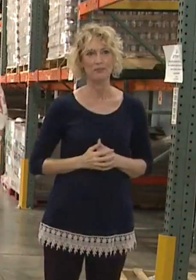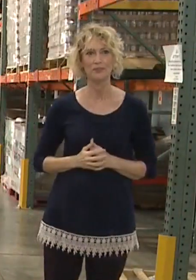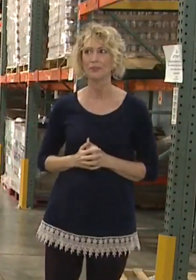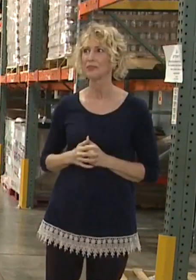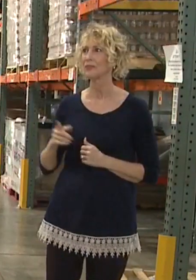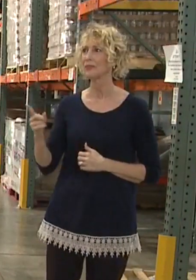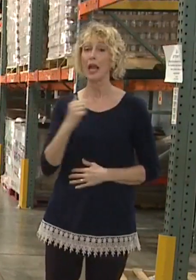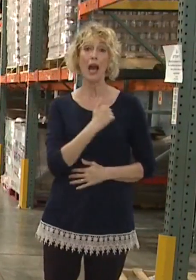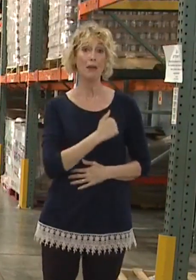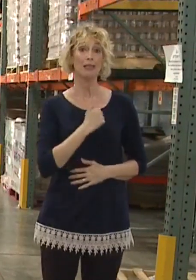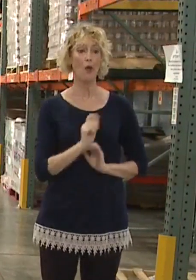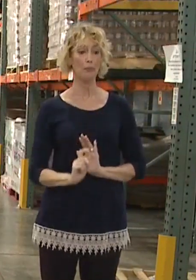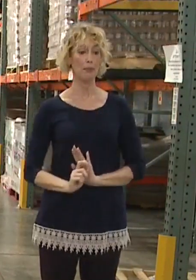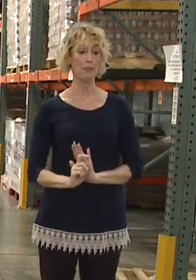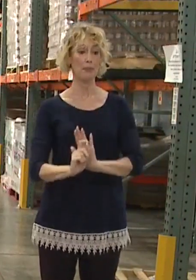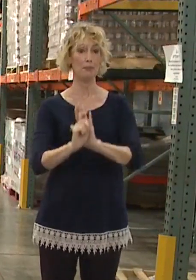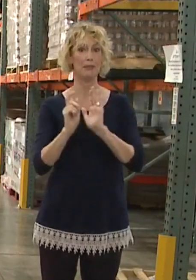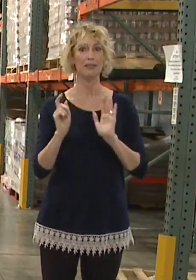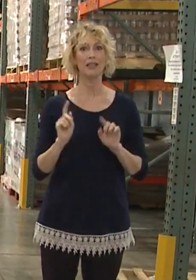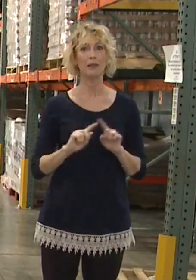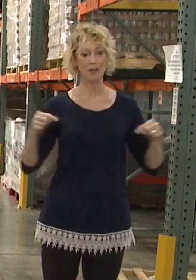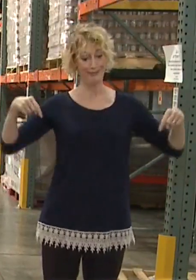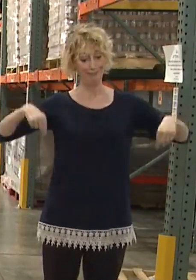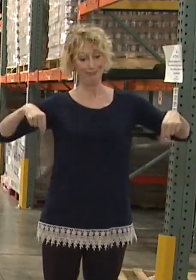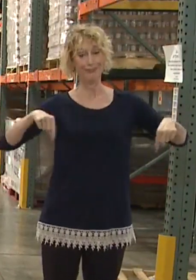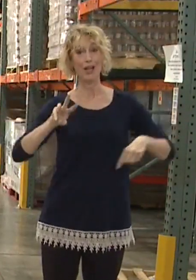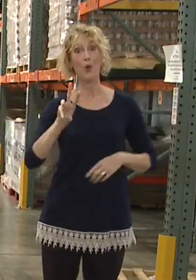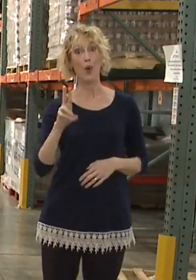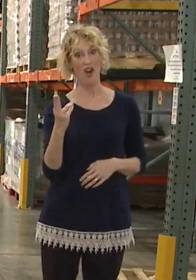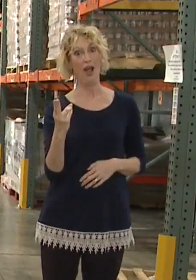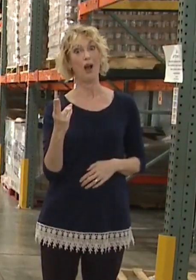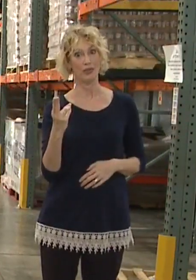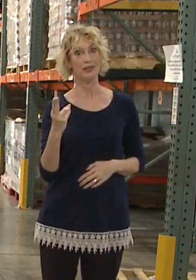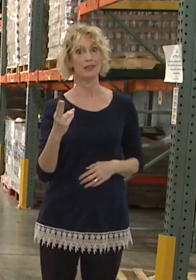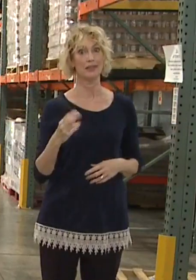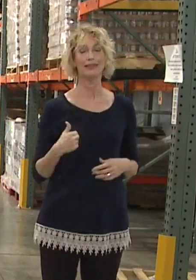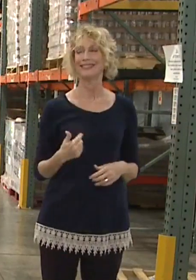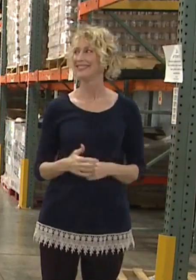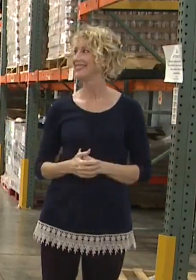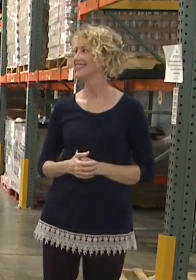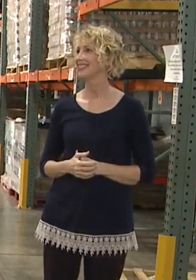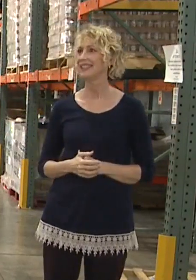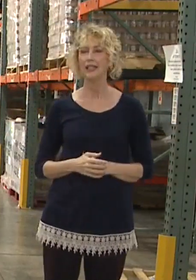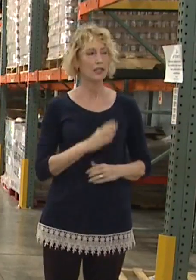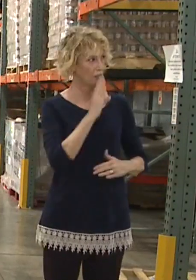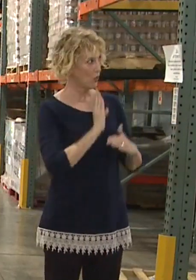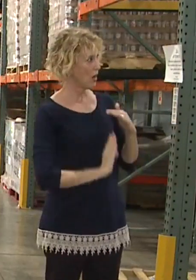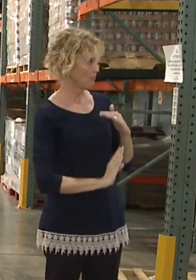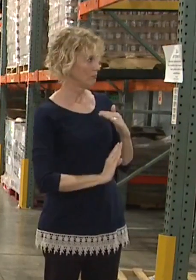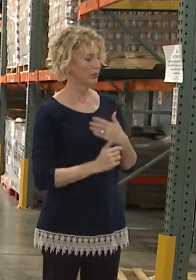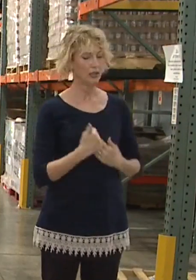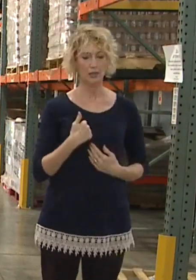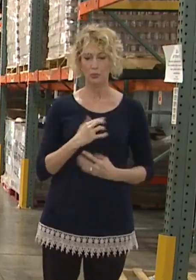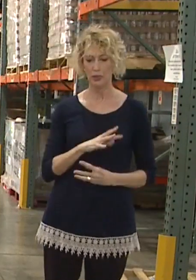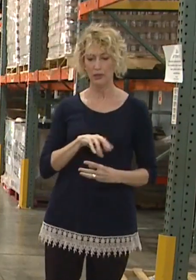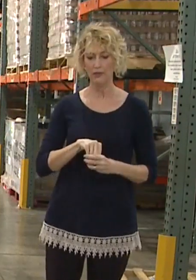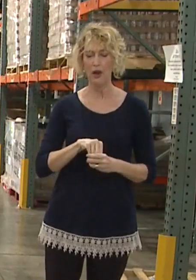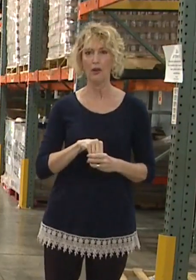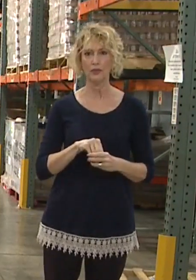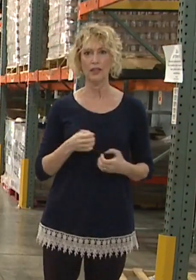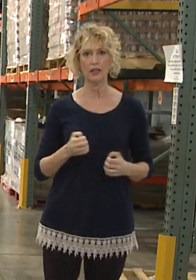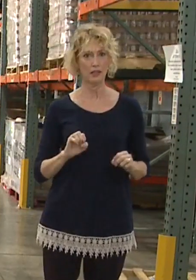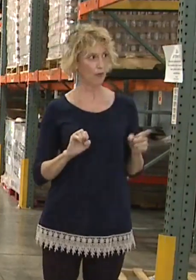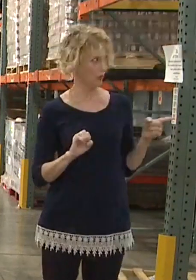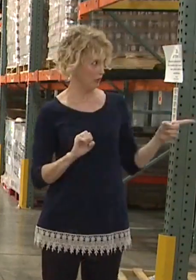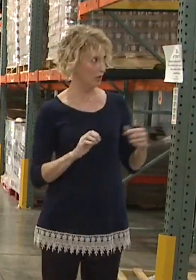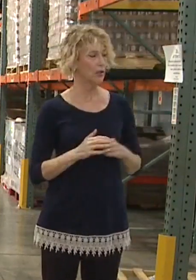Sorry about the beeping, but it is a warehouse, and we're in operations right now. But very humbled, Mayor, to be a part of this effort. And when you